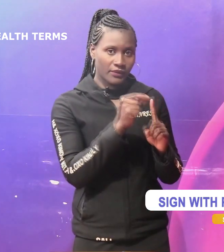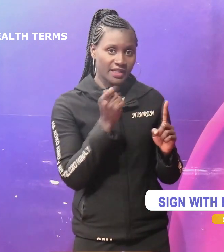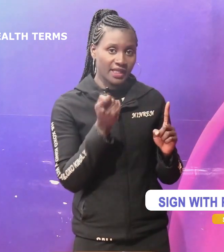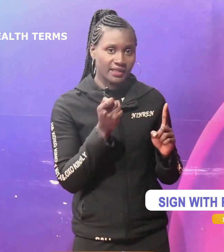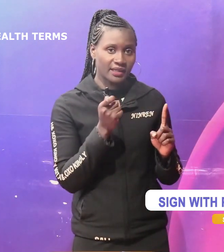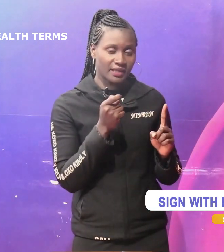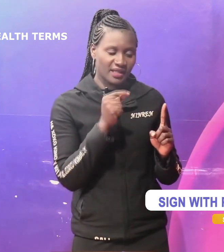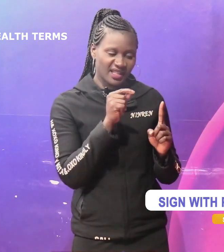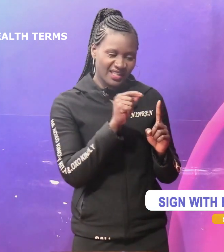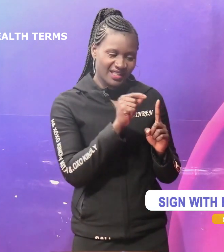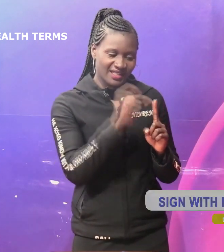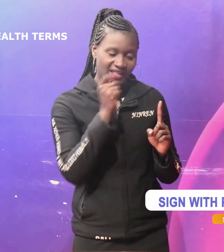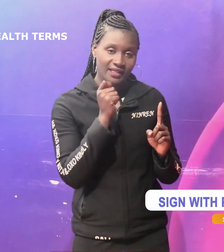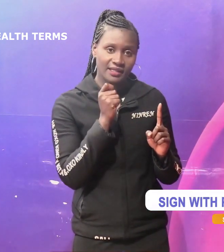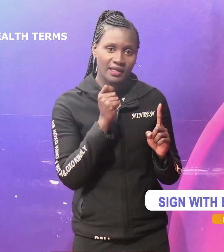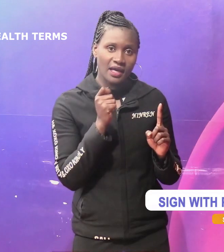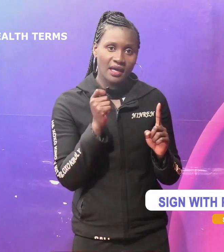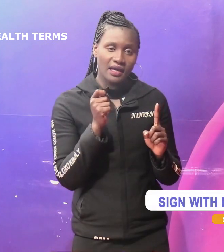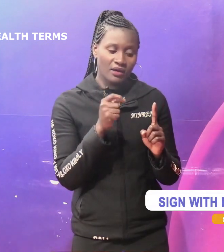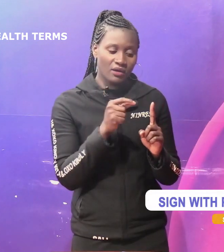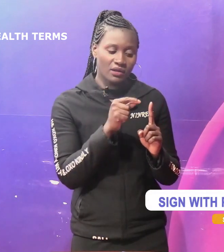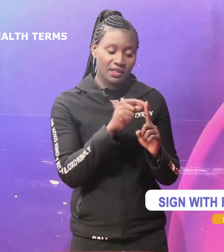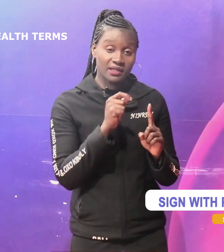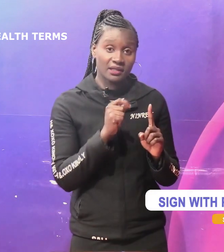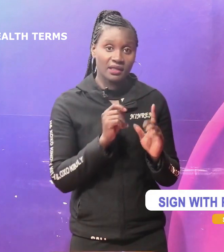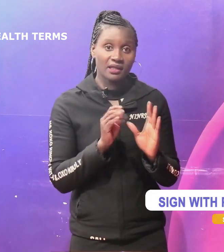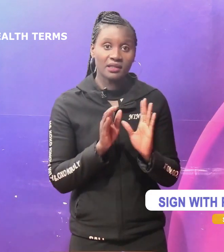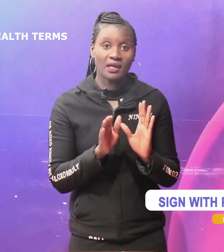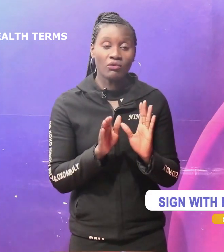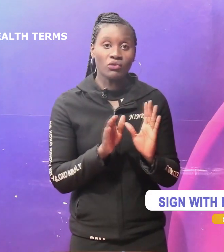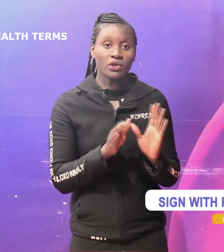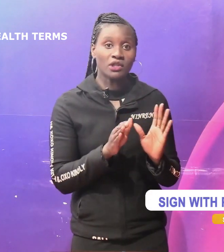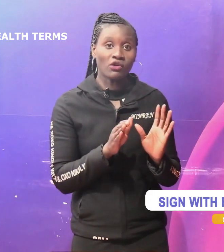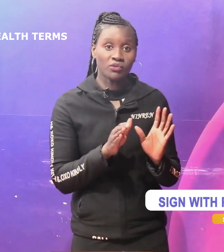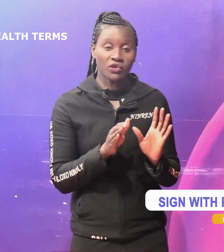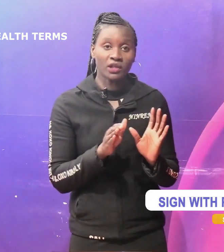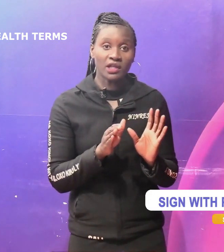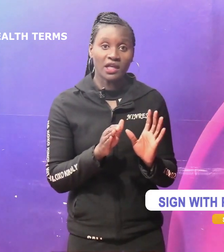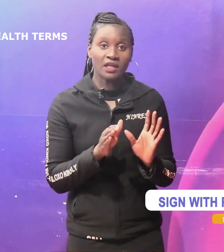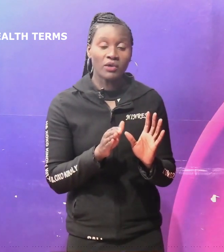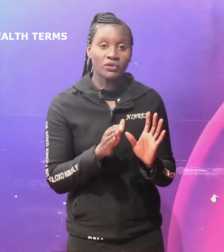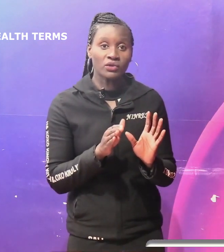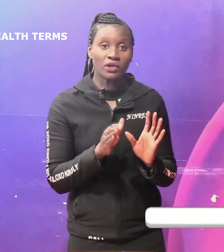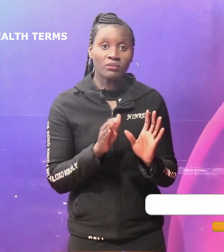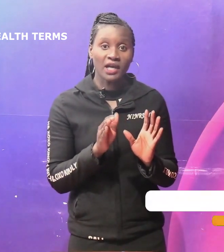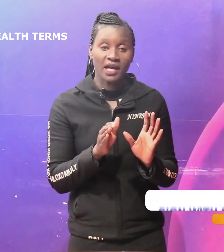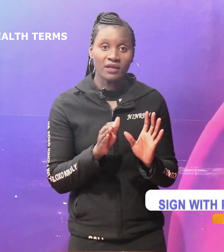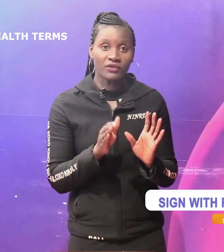Test. Test. Test. This is how you go to the hospital and they want to draw blood for the